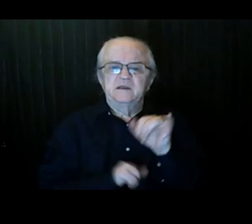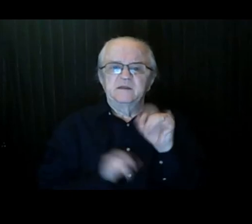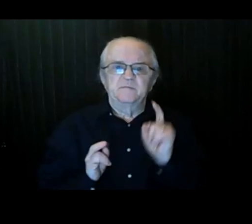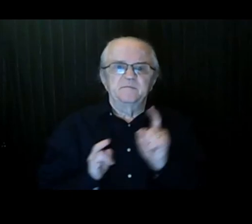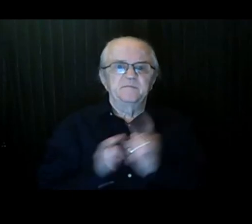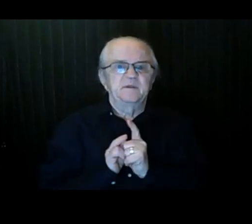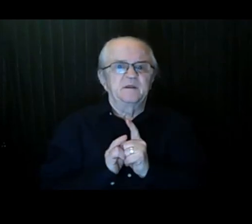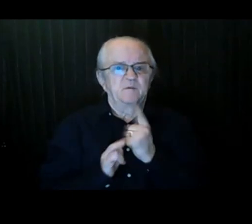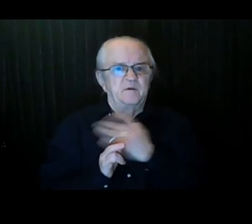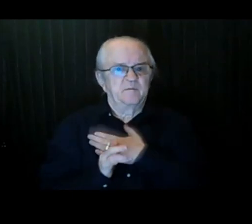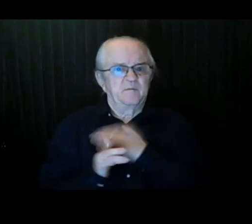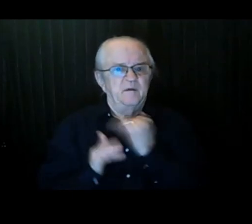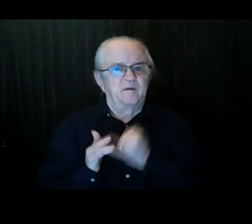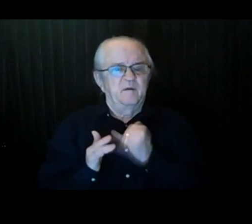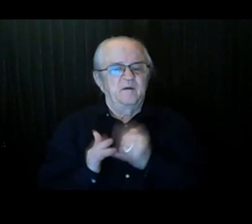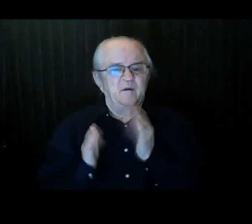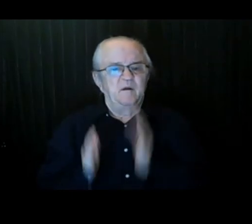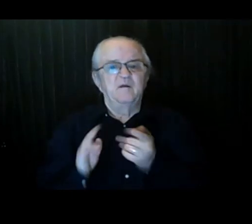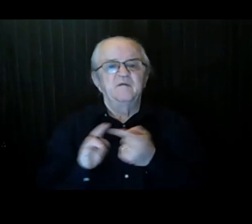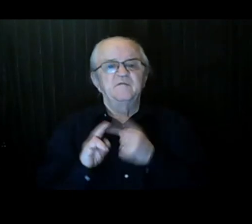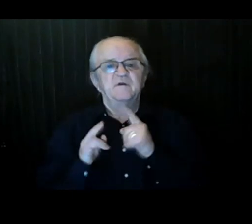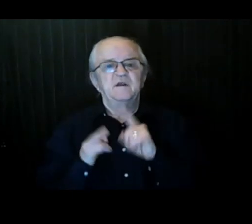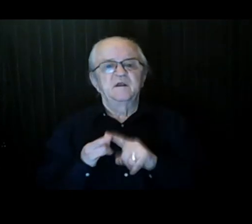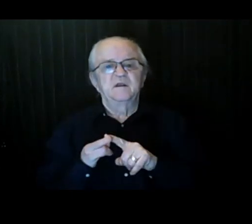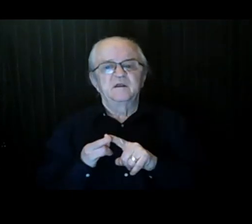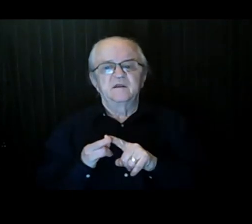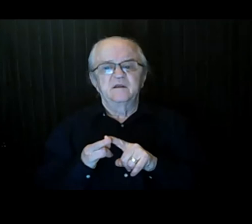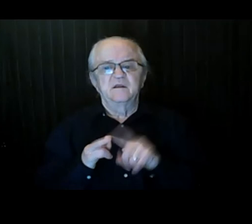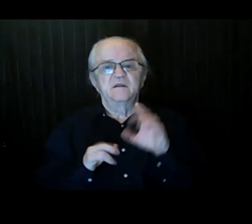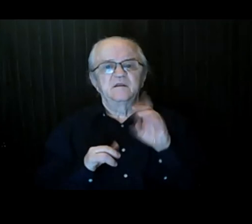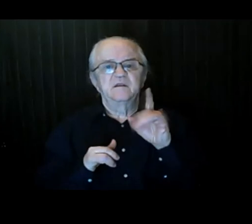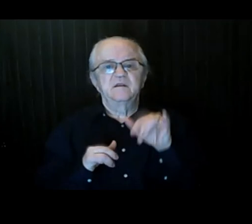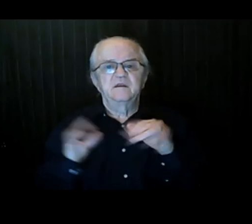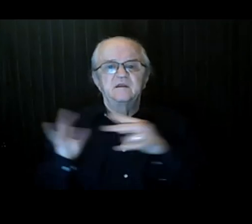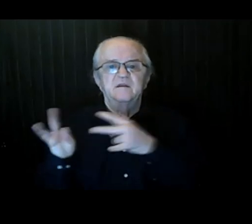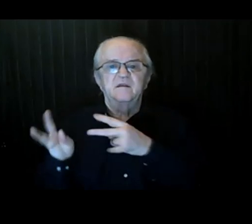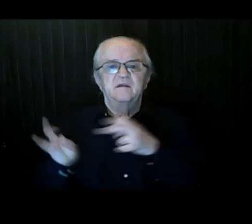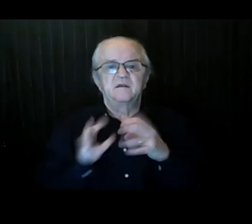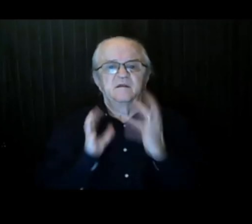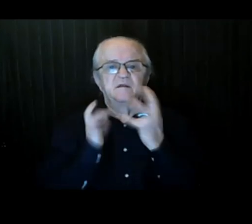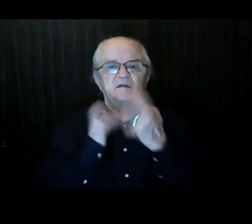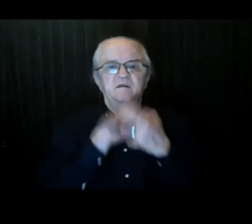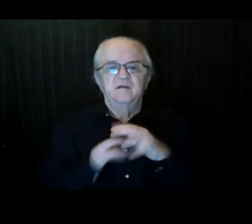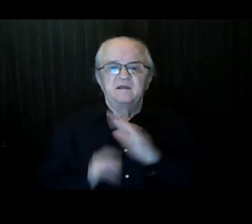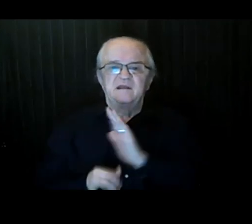my artist friends, and she incorporated his style into her work.